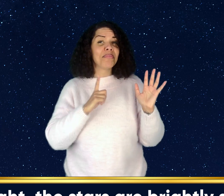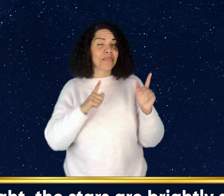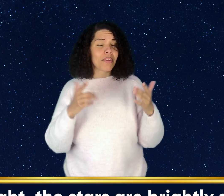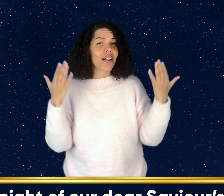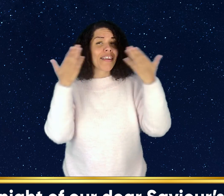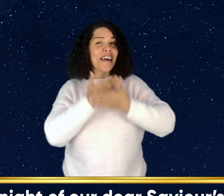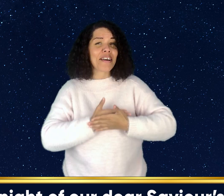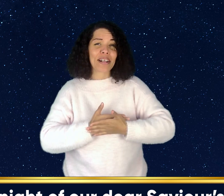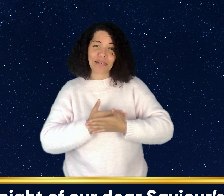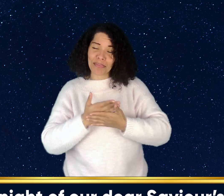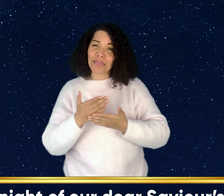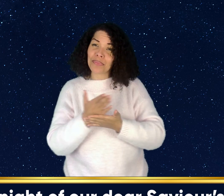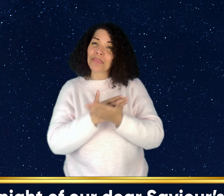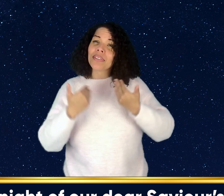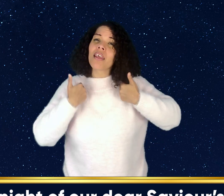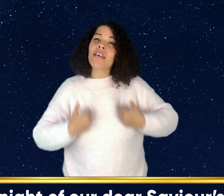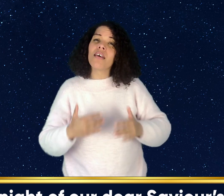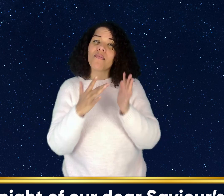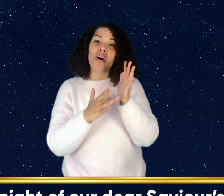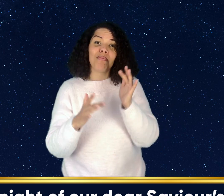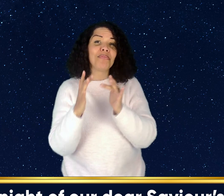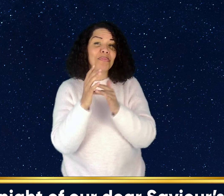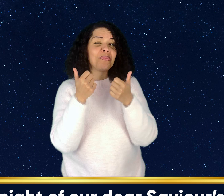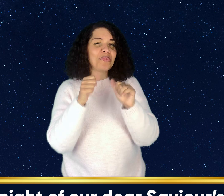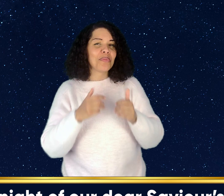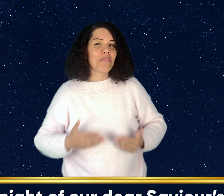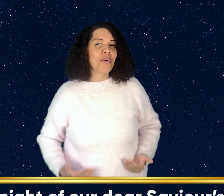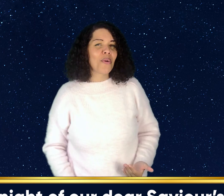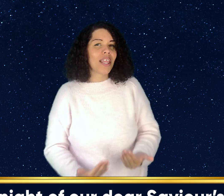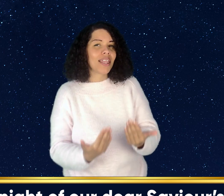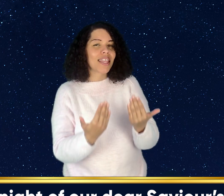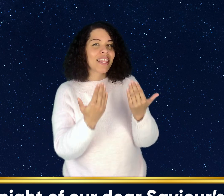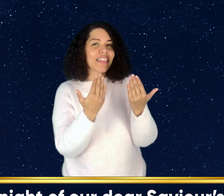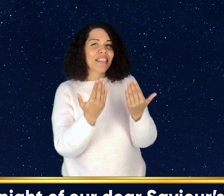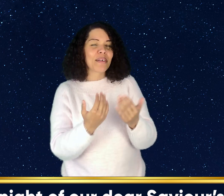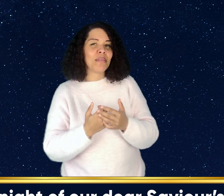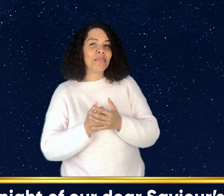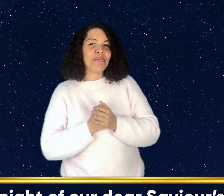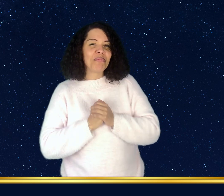shining. It is the night of our dear Saviour's birth.